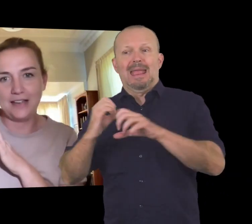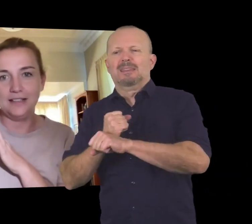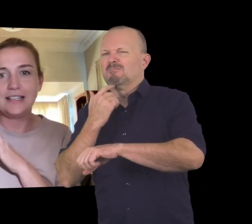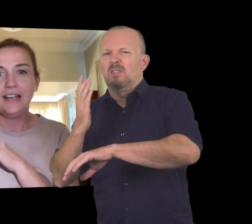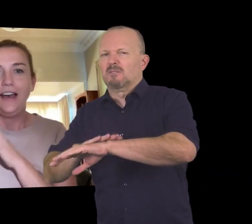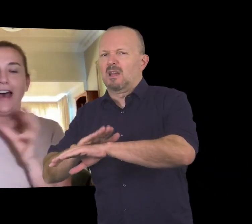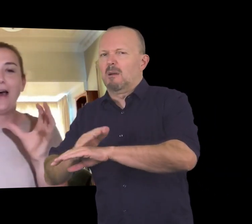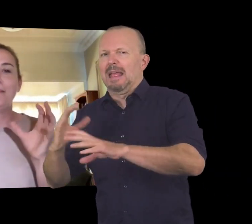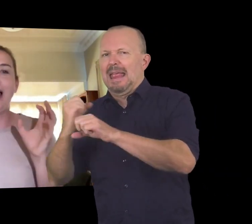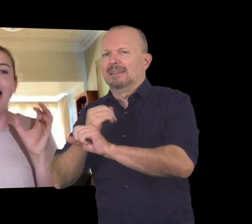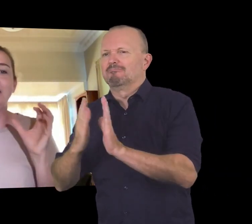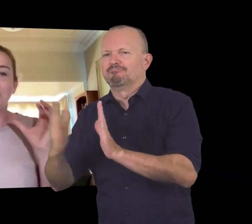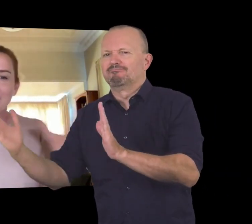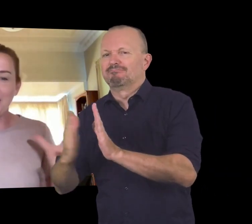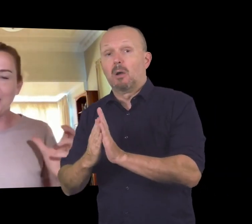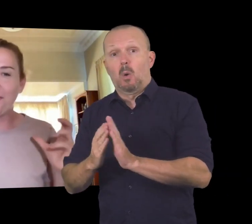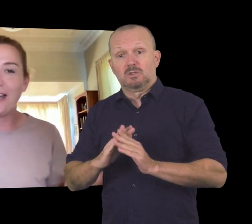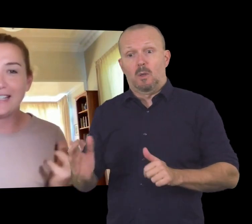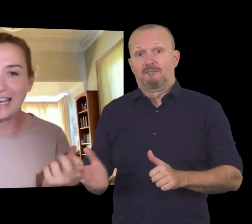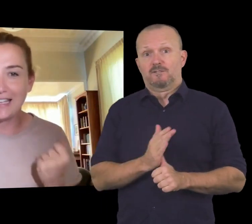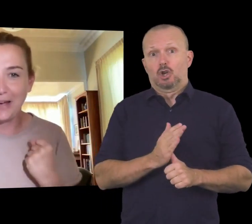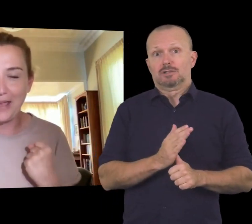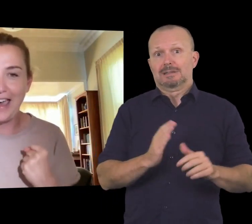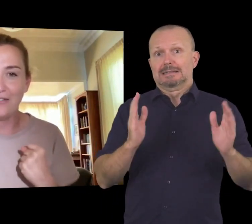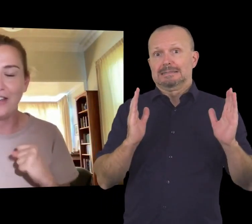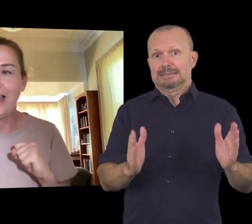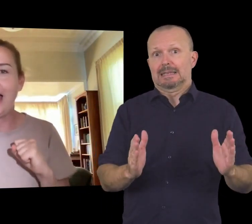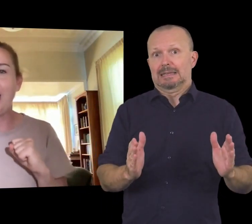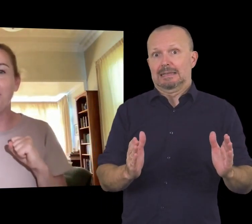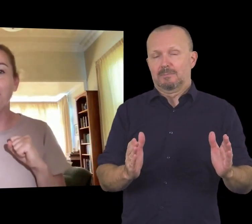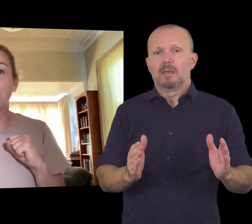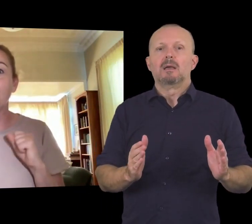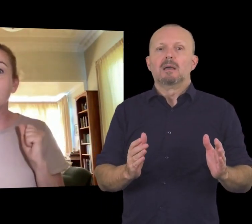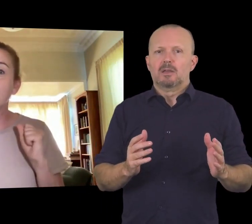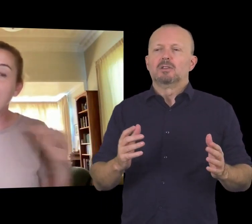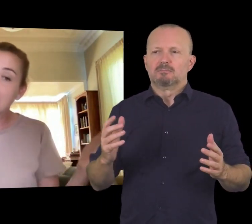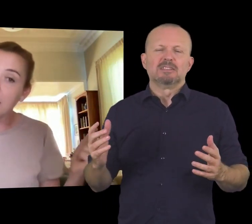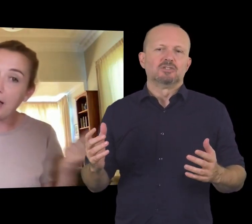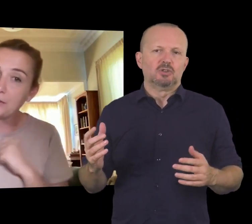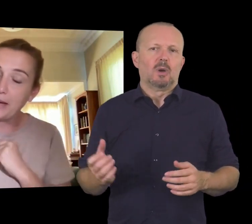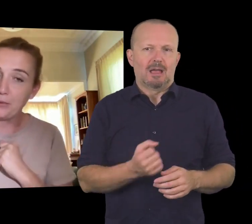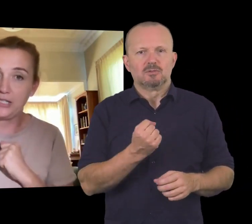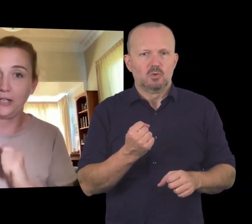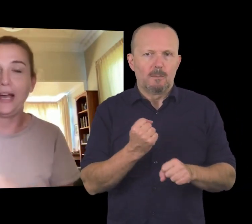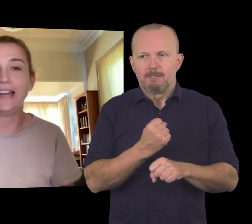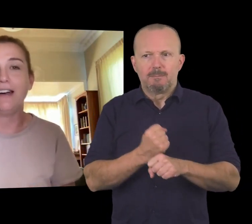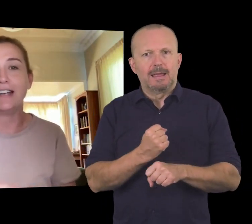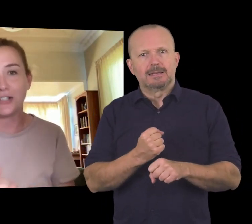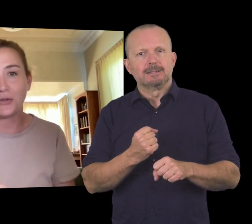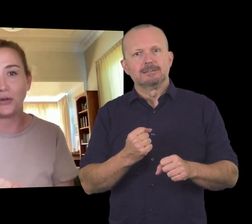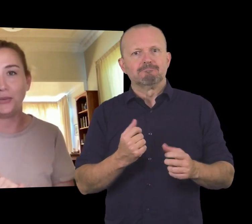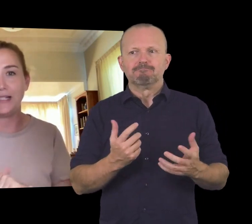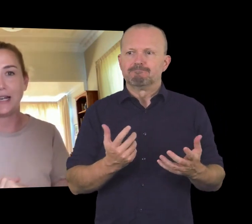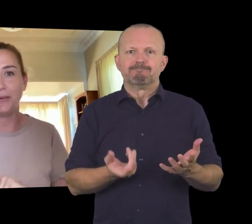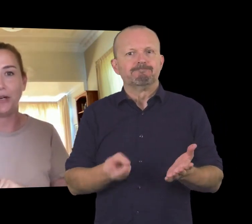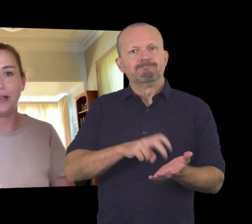play the end. And also the first scene that we have, means that you have to make bread dough. And I